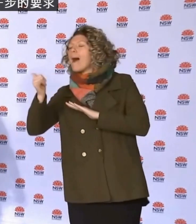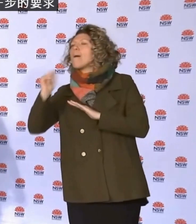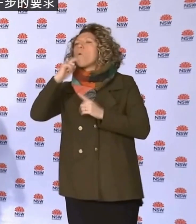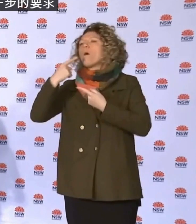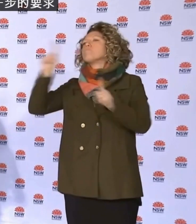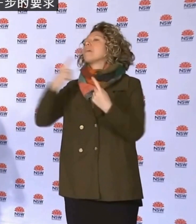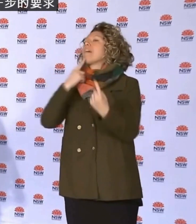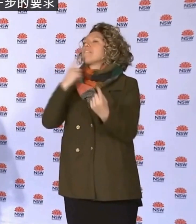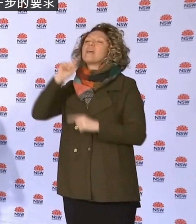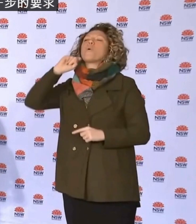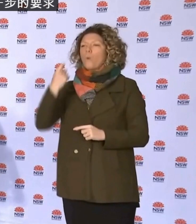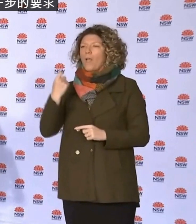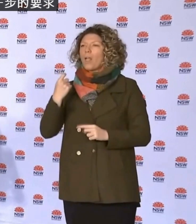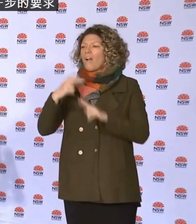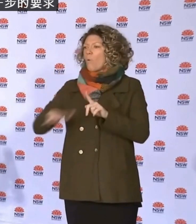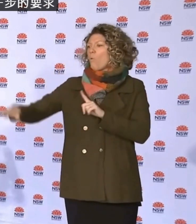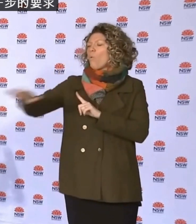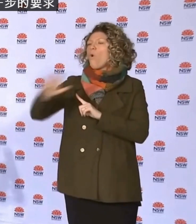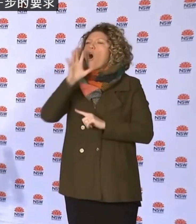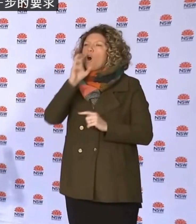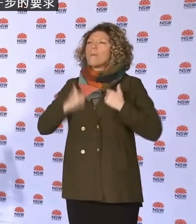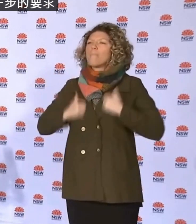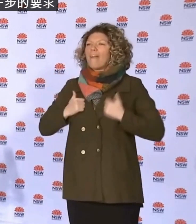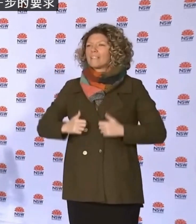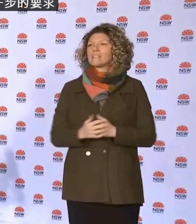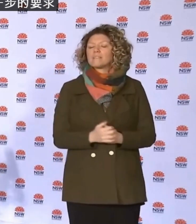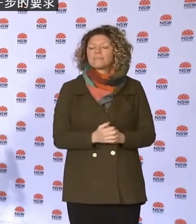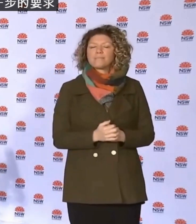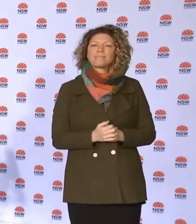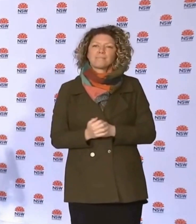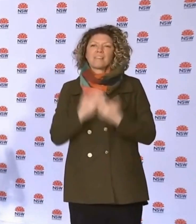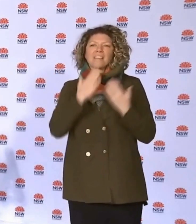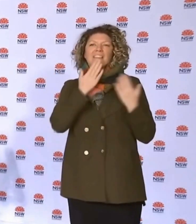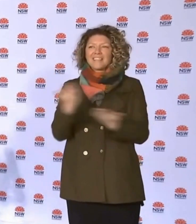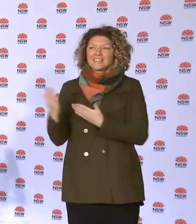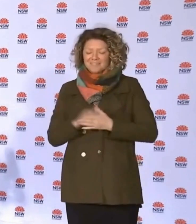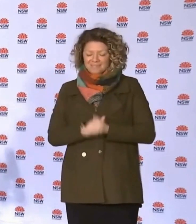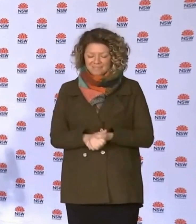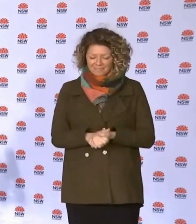further requests for that community will be made as soon as possible. Thank you.